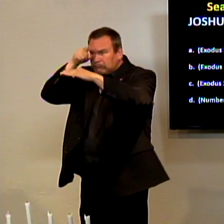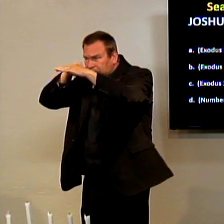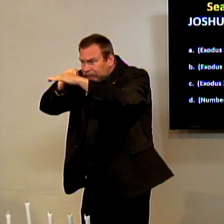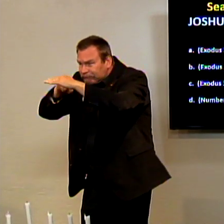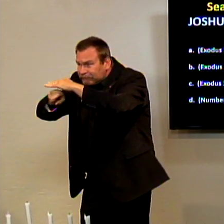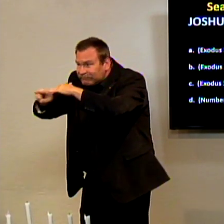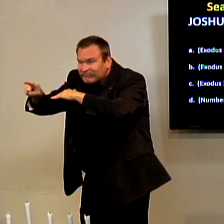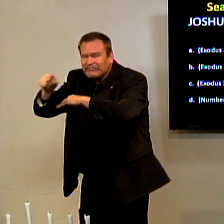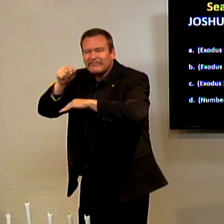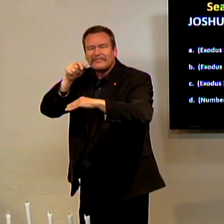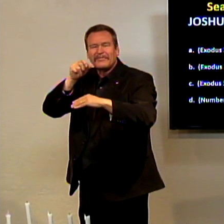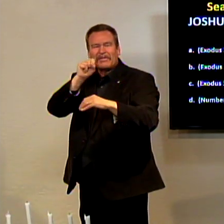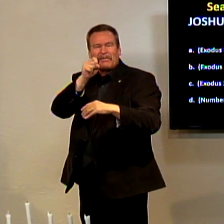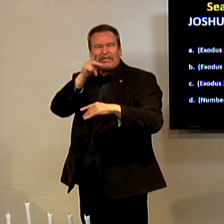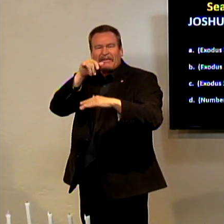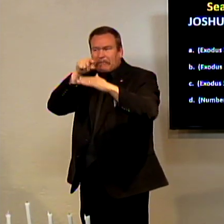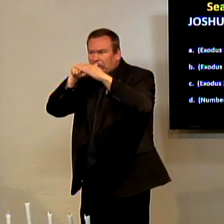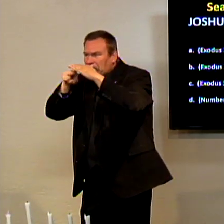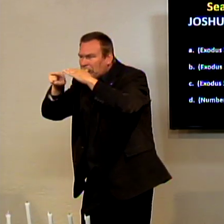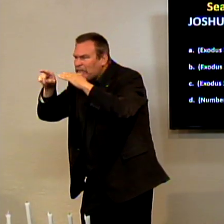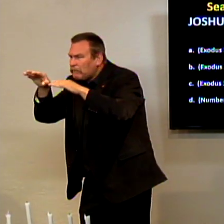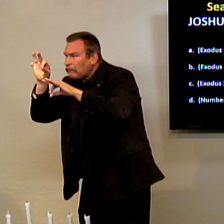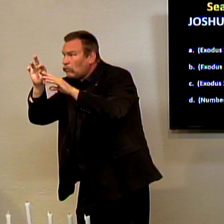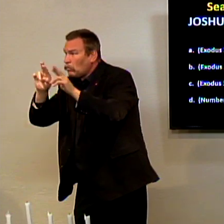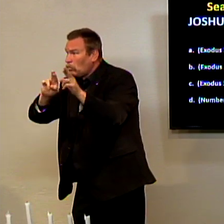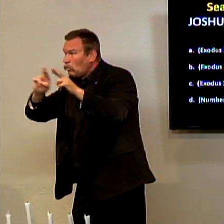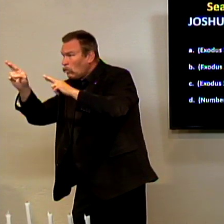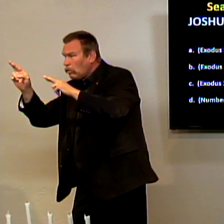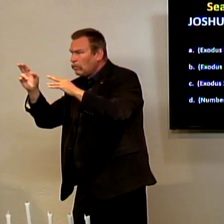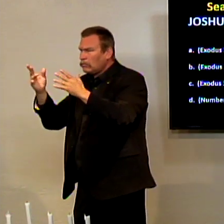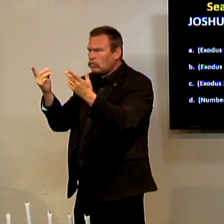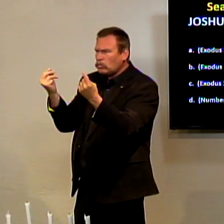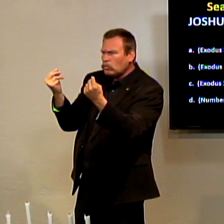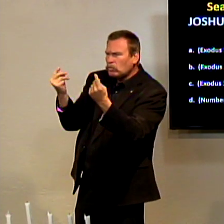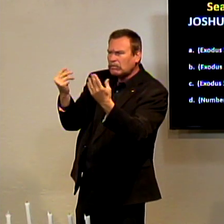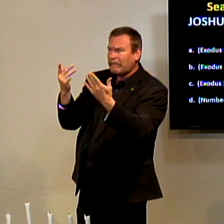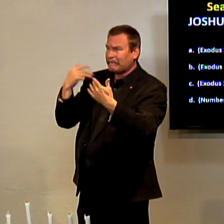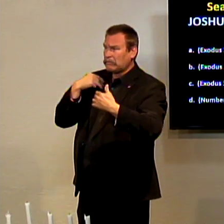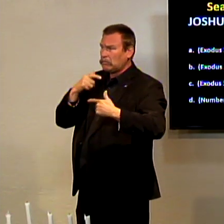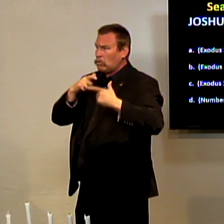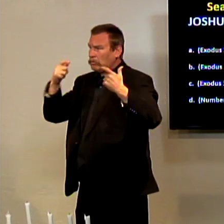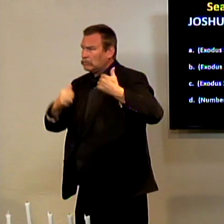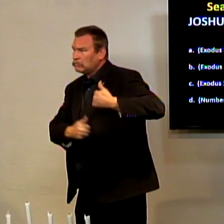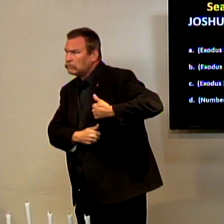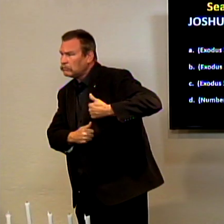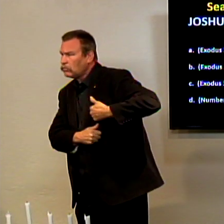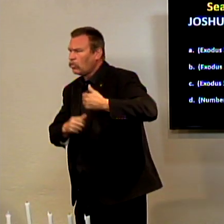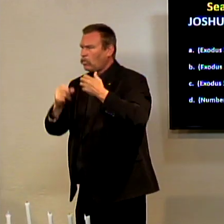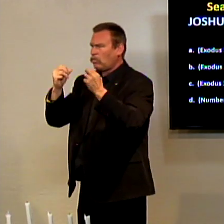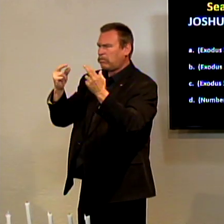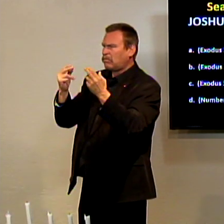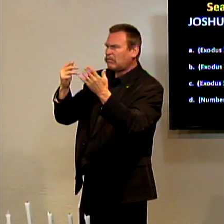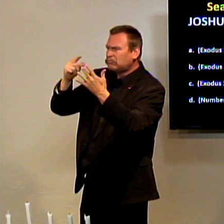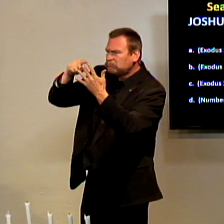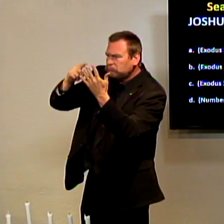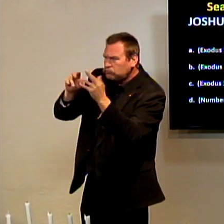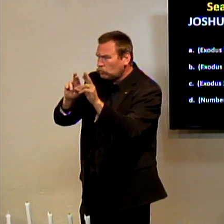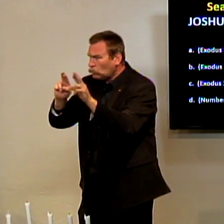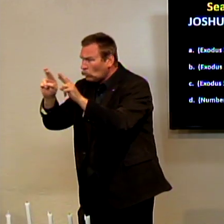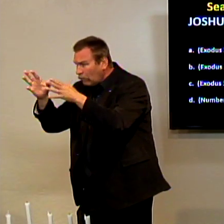Only Joshua and Caleb were spared when the spies went into the promised land. They were getting ready. They were supposed to take over the promised land, and